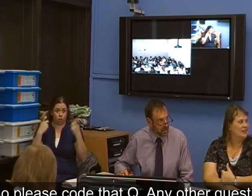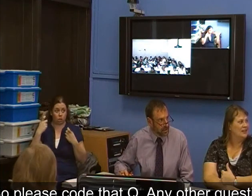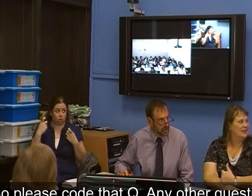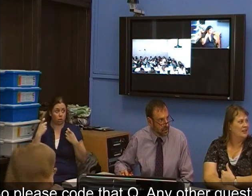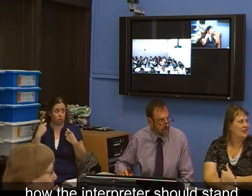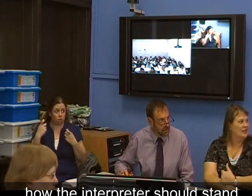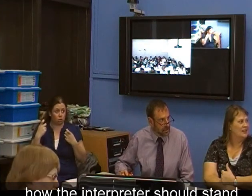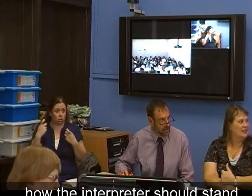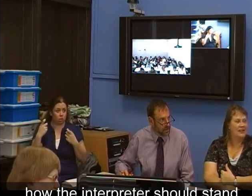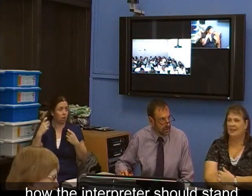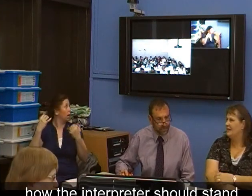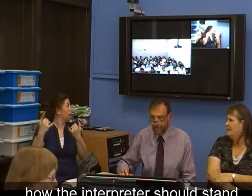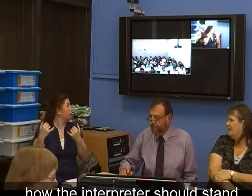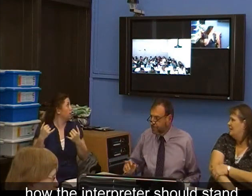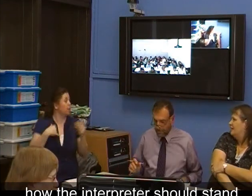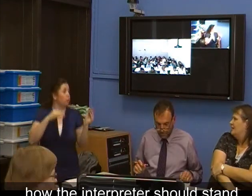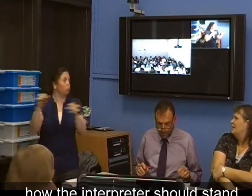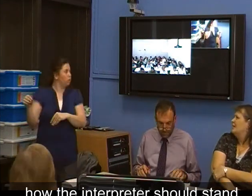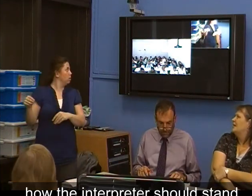you need to stand up.